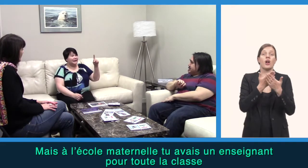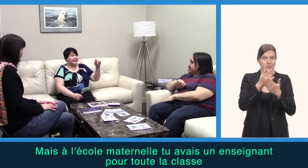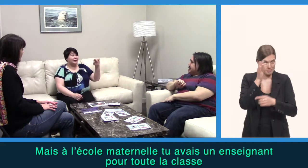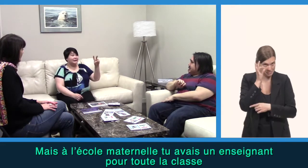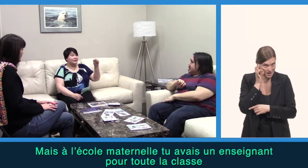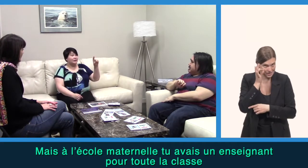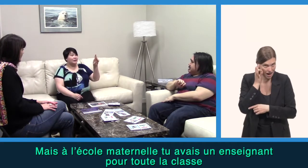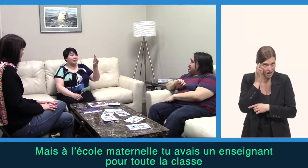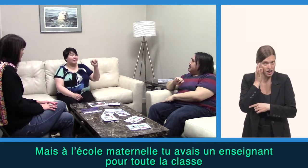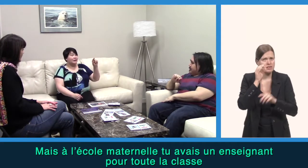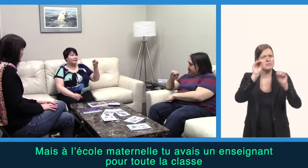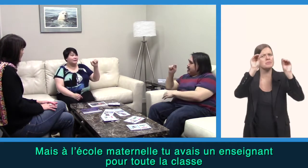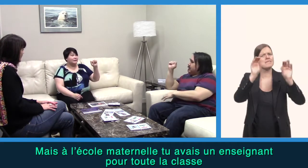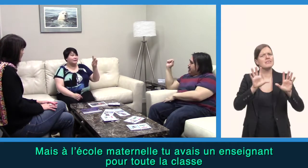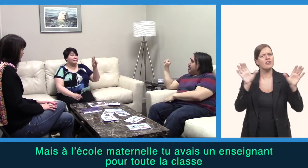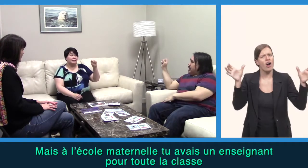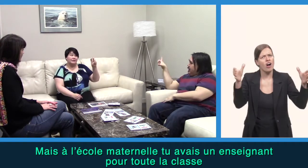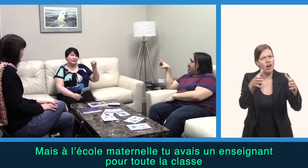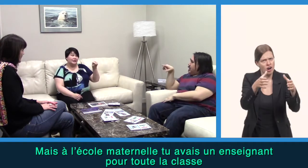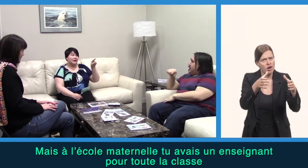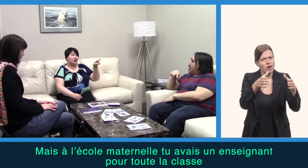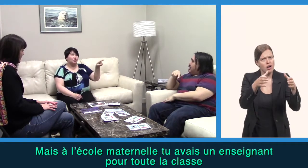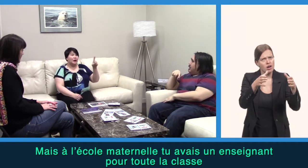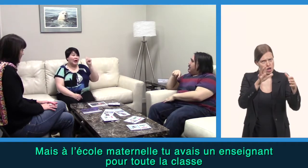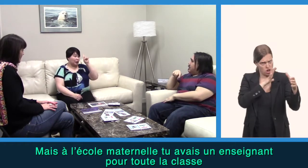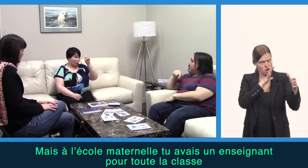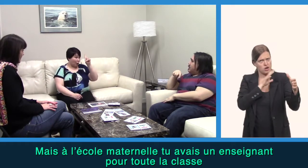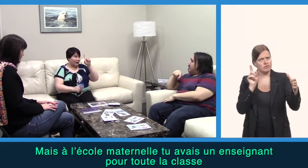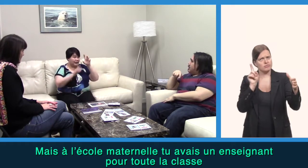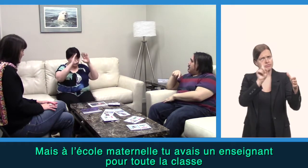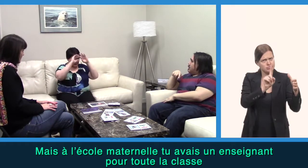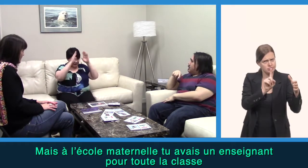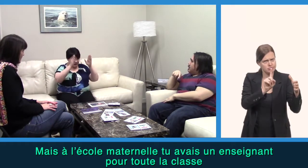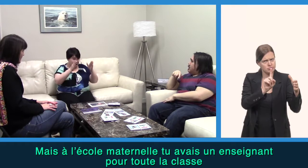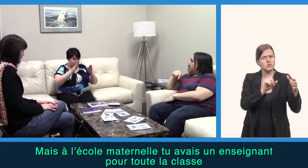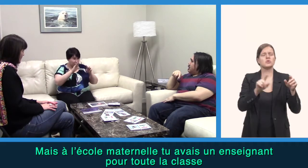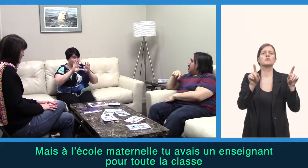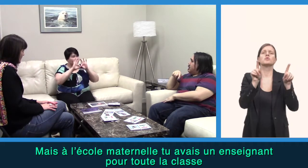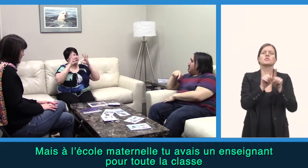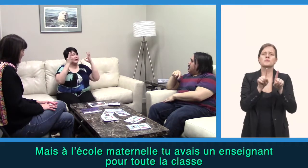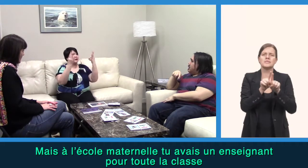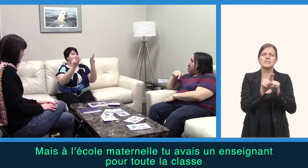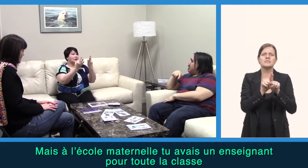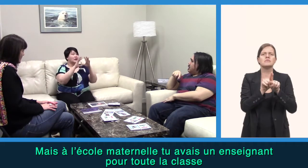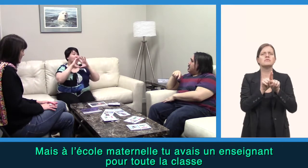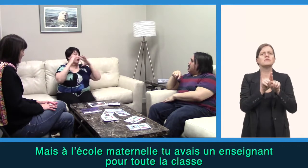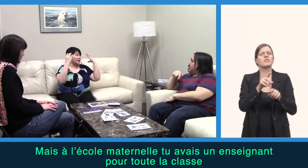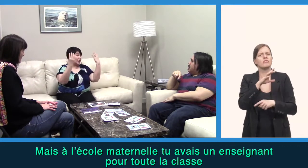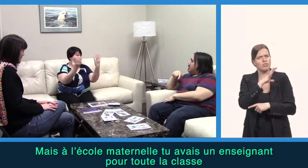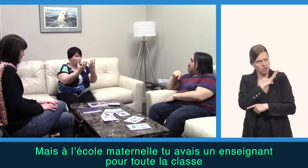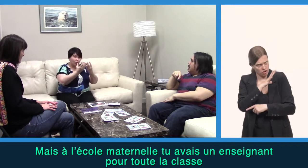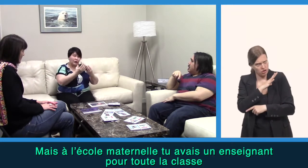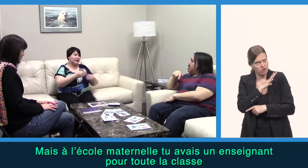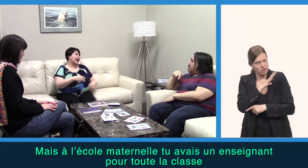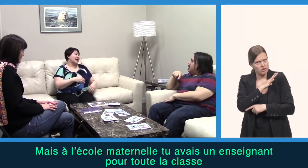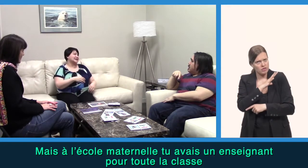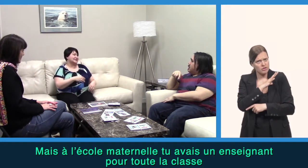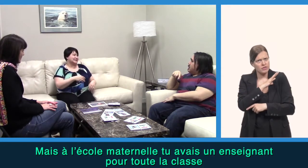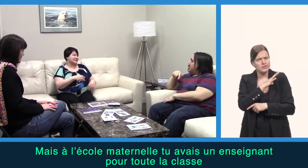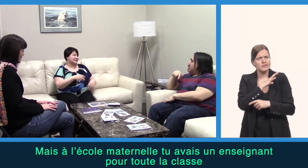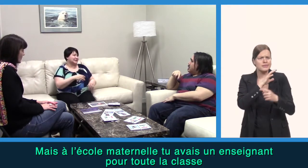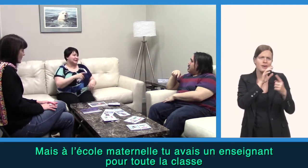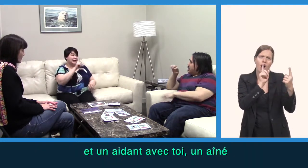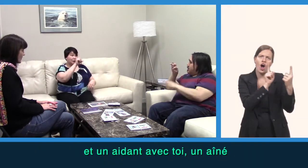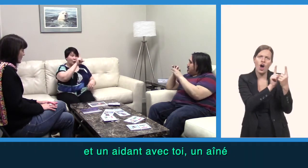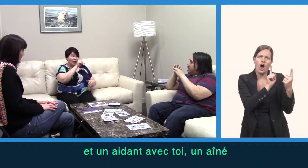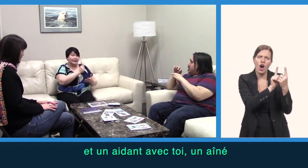But in kindergarten, you had one teacher for the whole